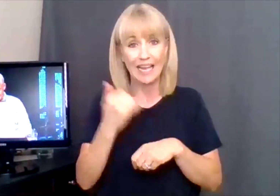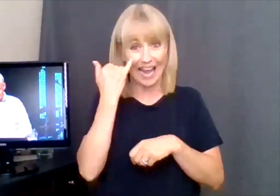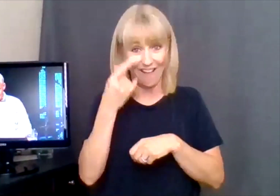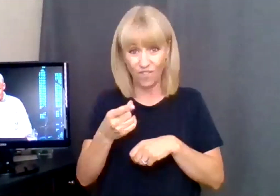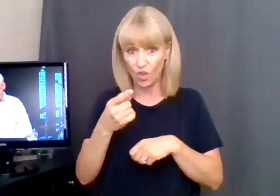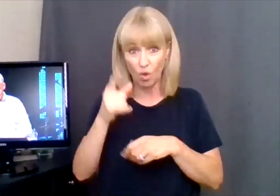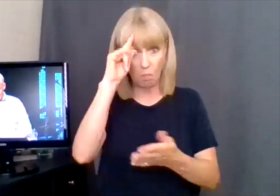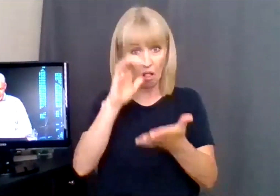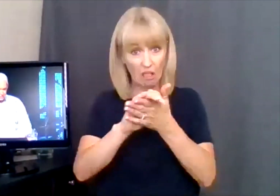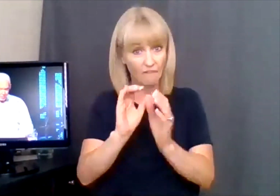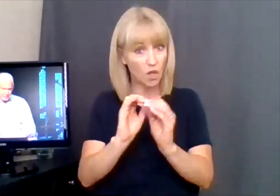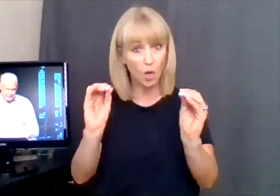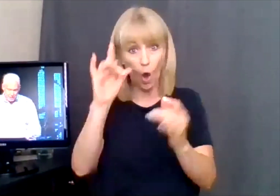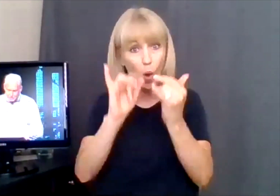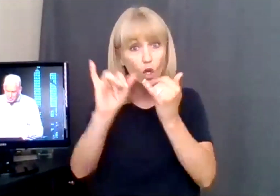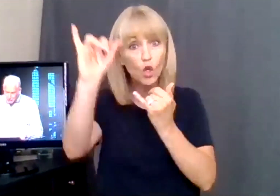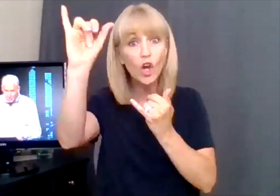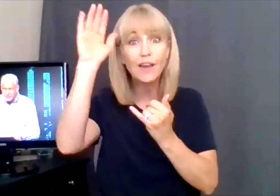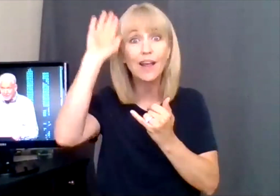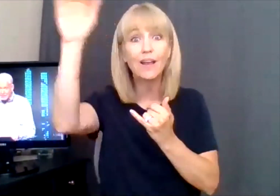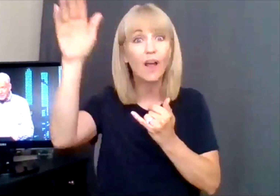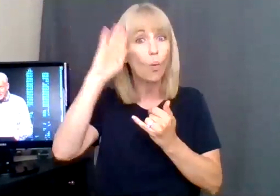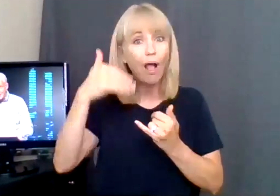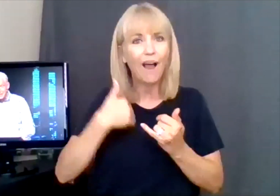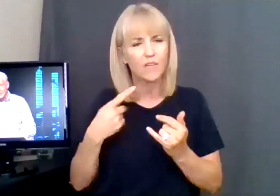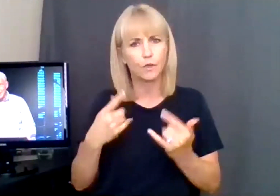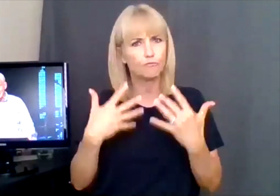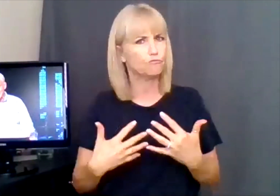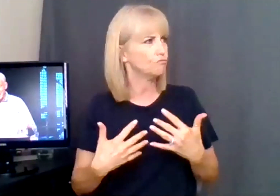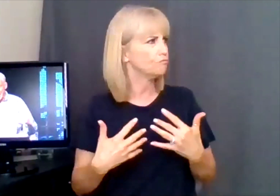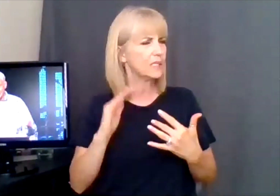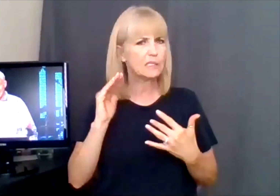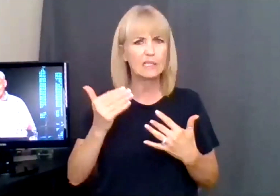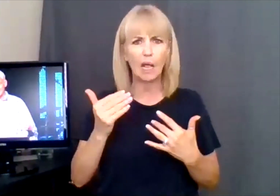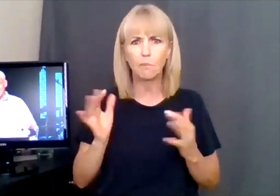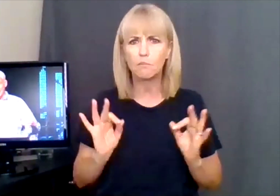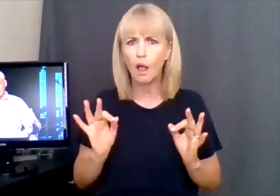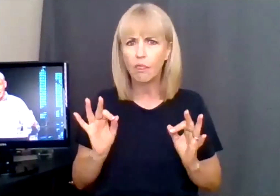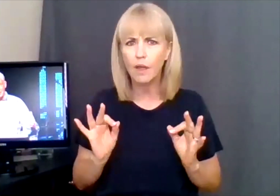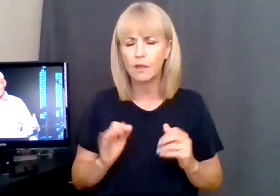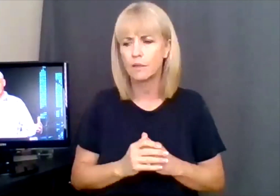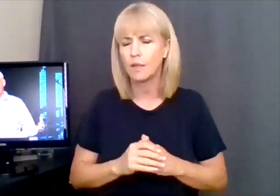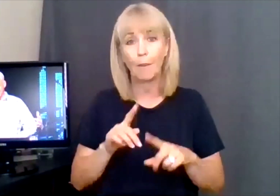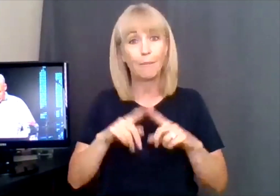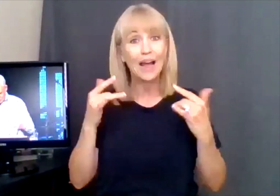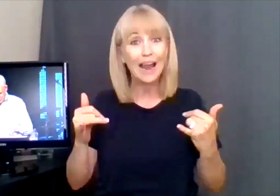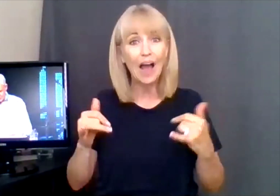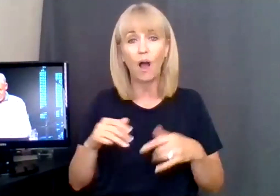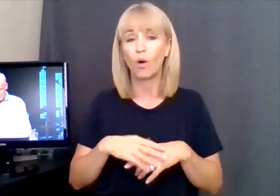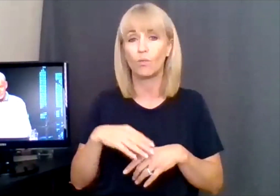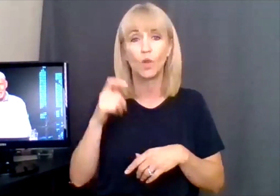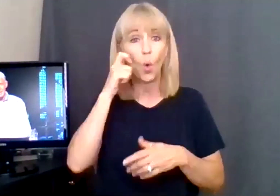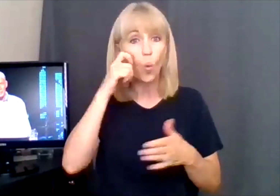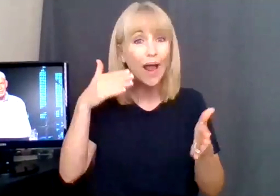bleak. This whole thing has gone global, not only the pandemic, but also the outrage of racism and confusion